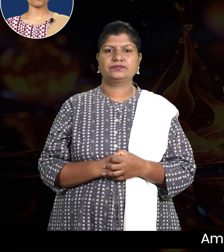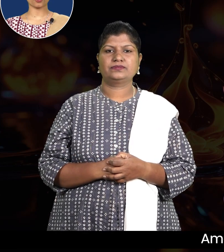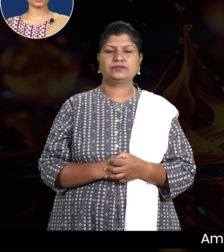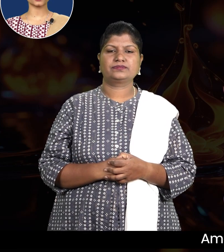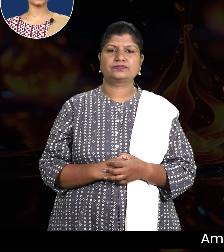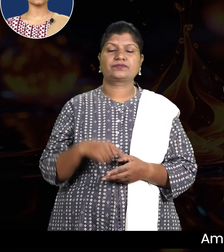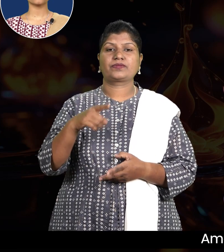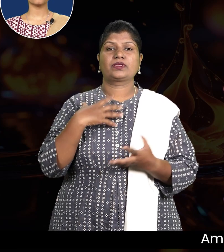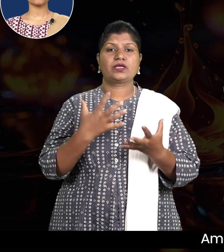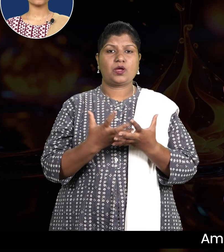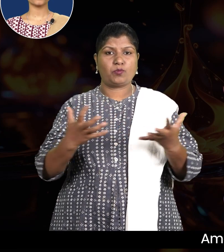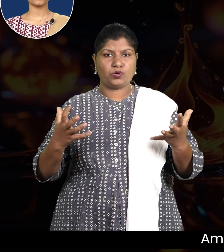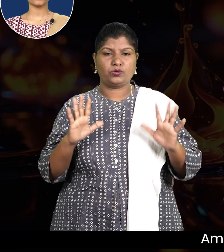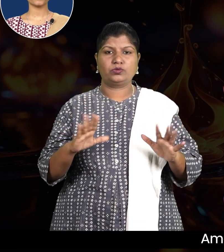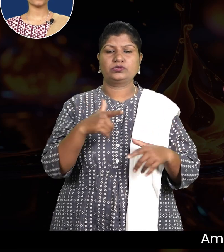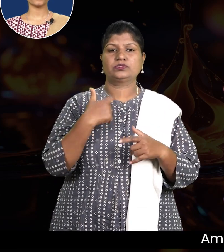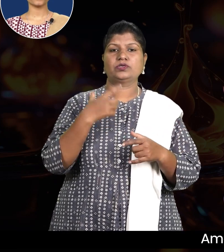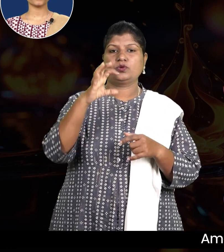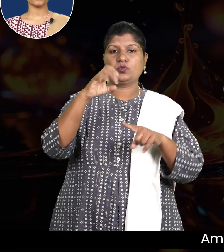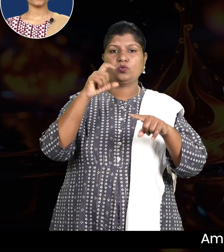amount of oxygen,